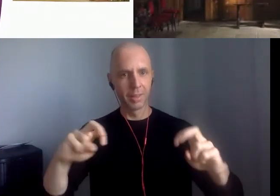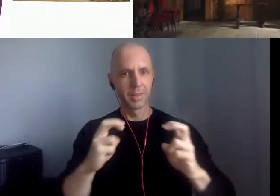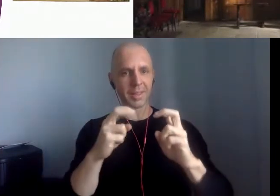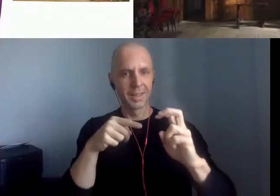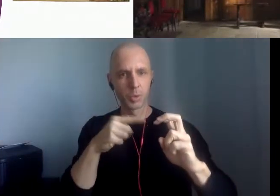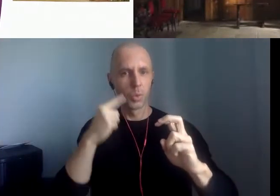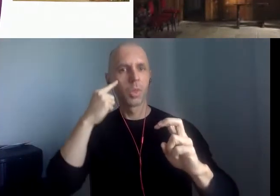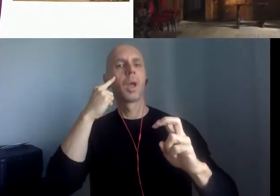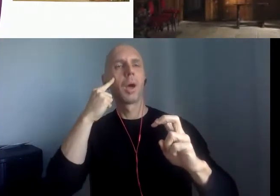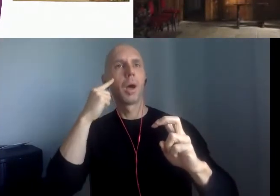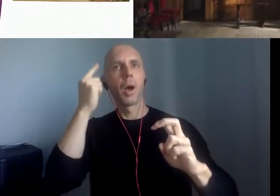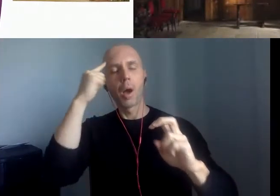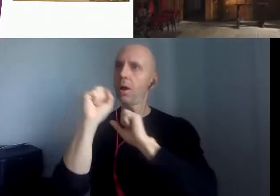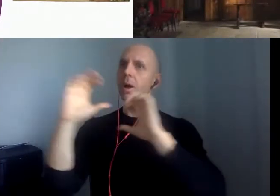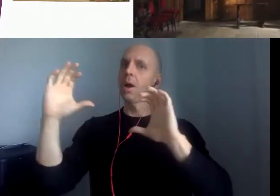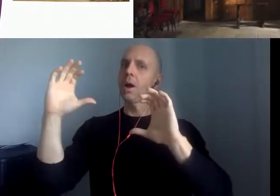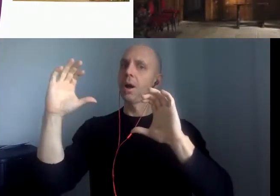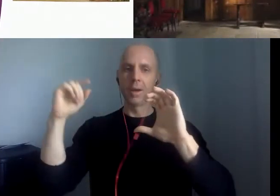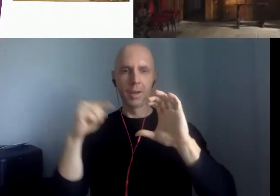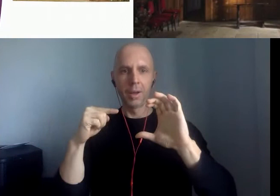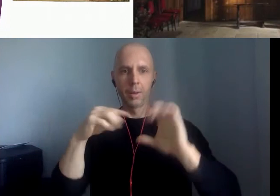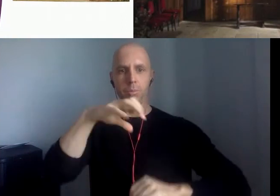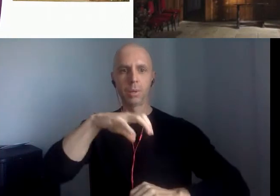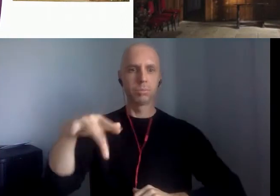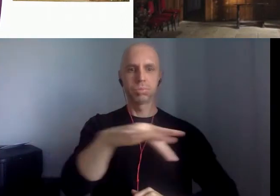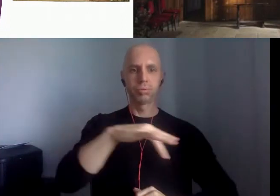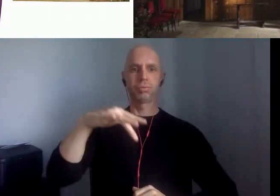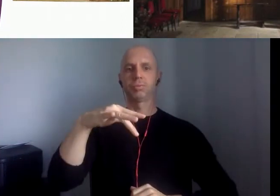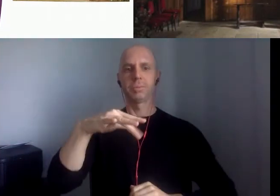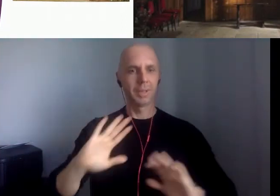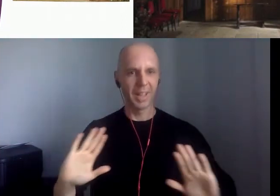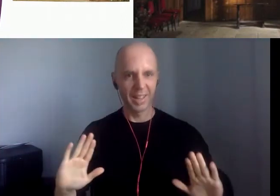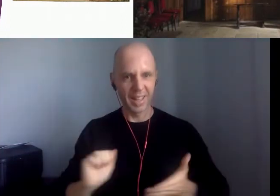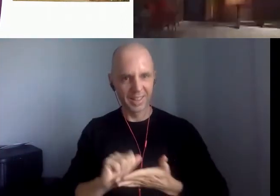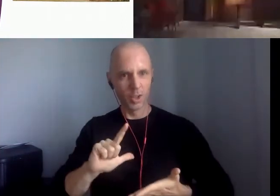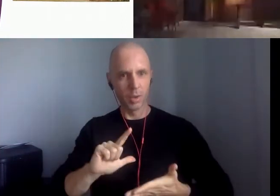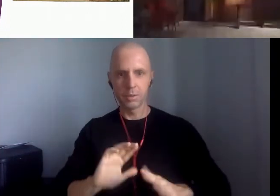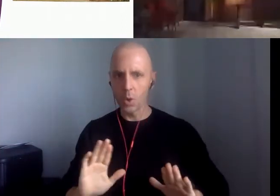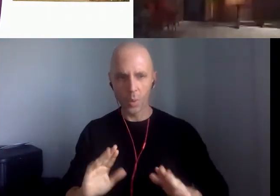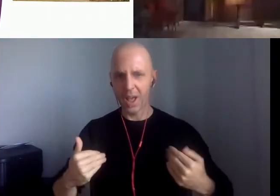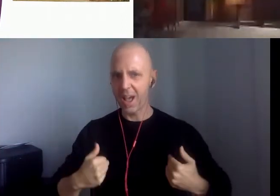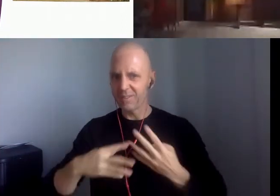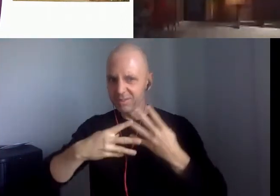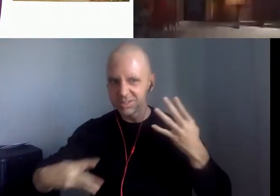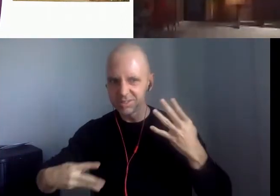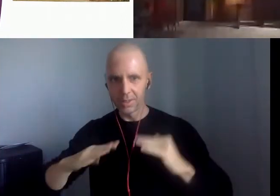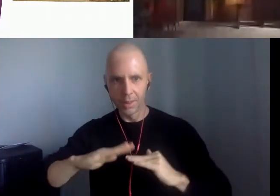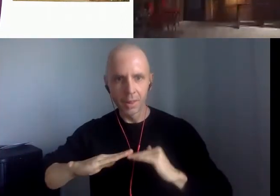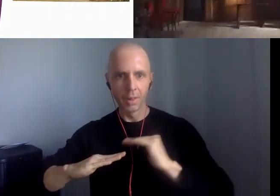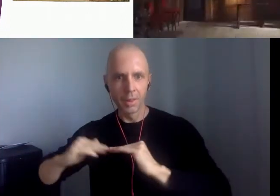of different concerns, different sorts of people. I'm really pleased that that's in motion